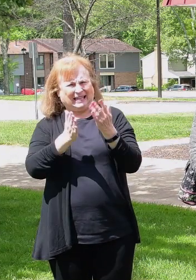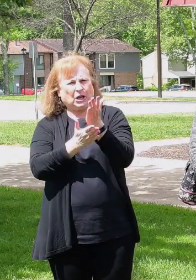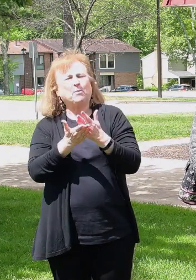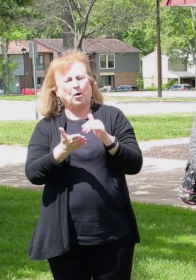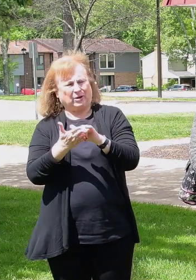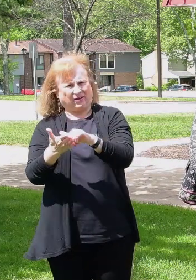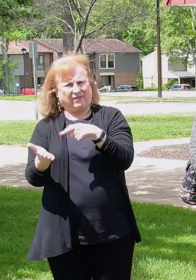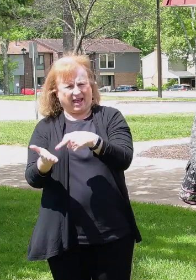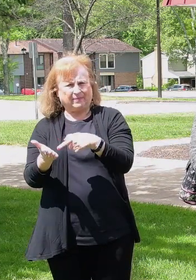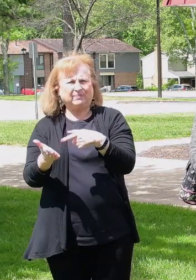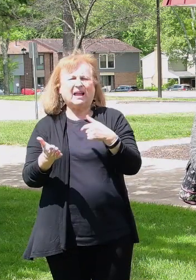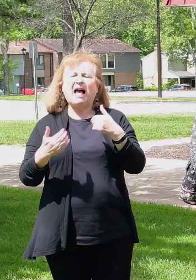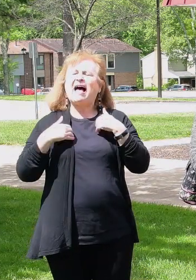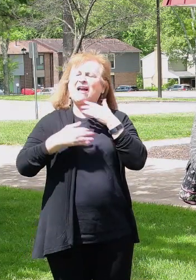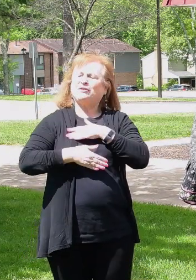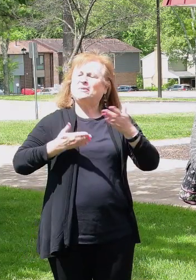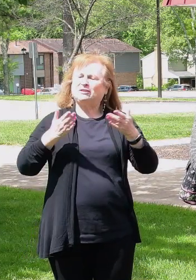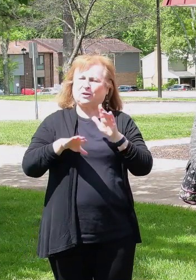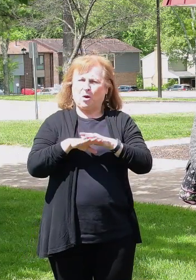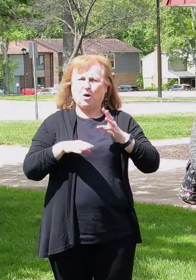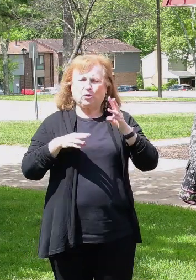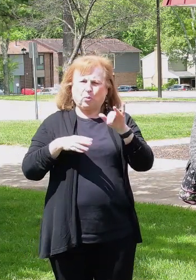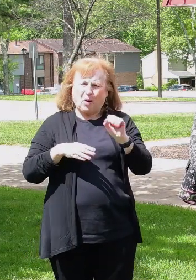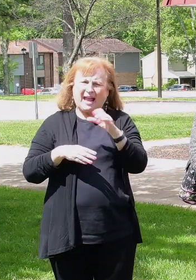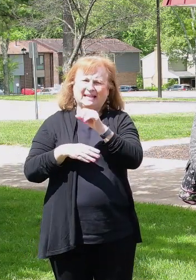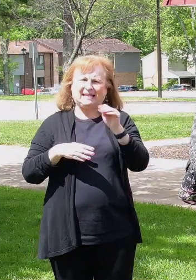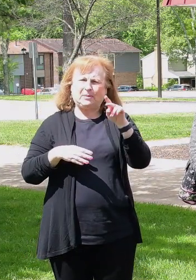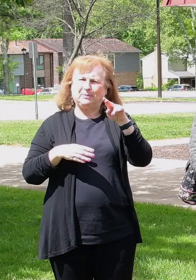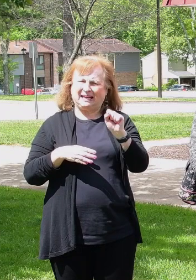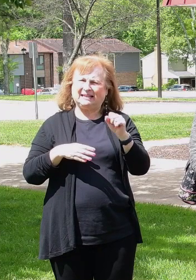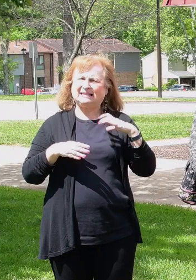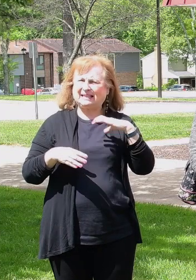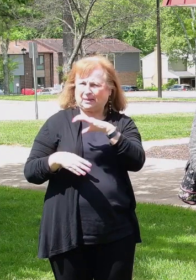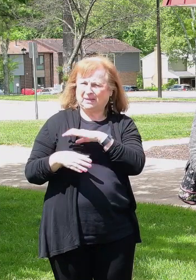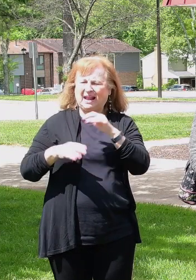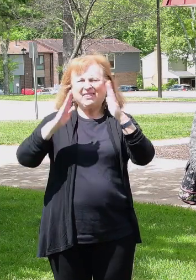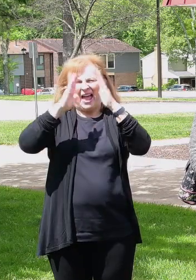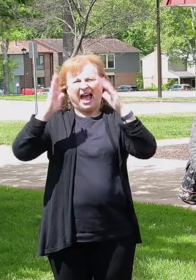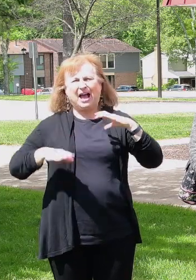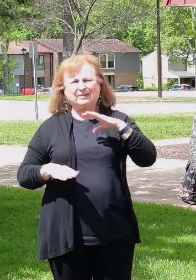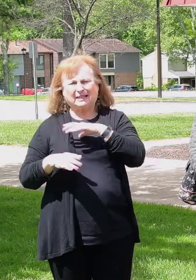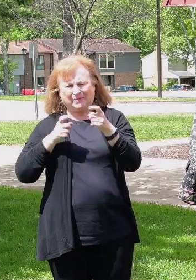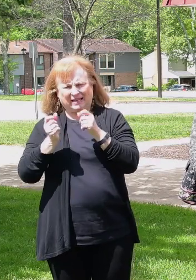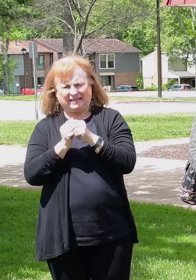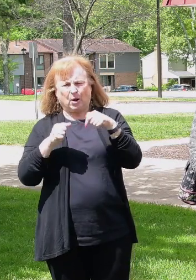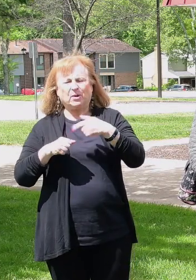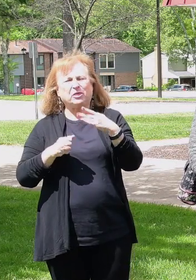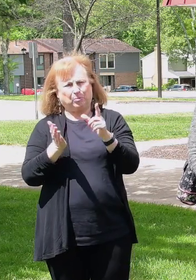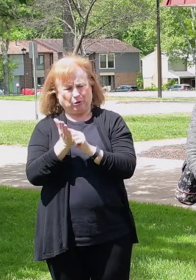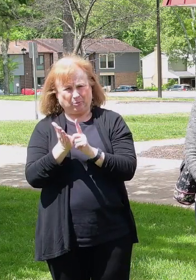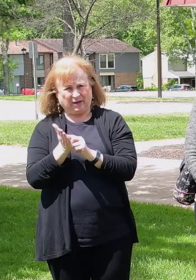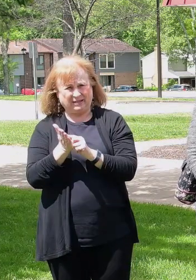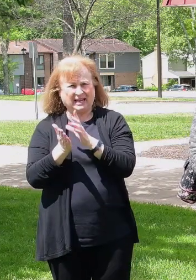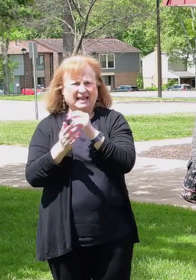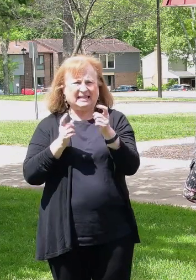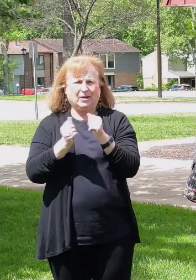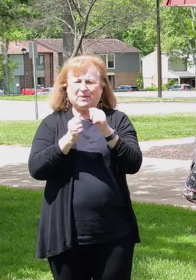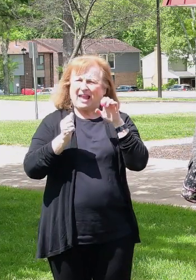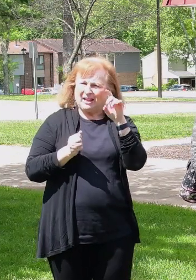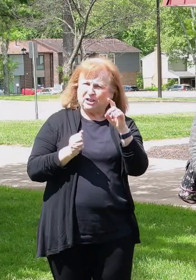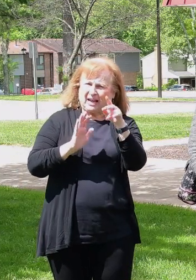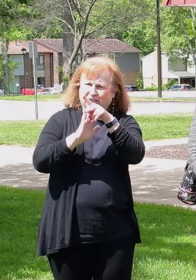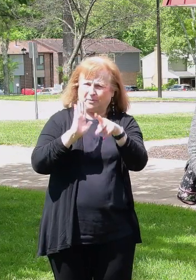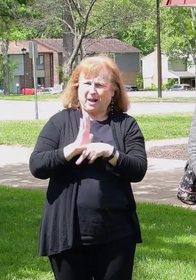that. I have the pleasure of serving on the Ways and Means Committee, which is the House committee that dealt with the blueprint and deals with